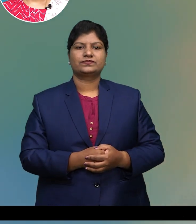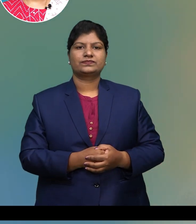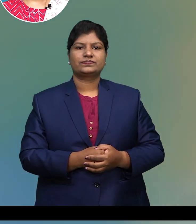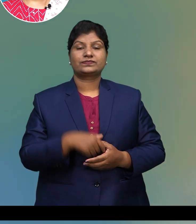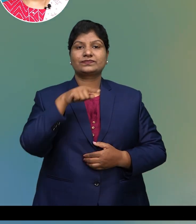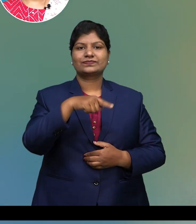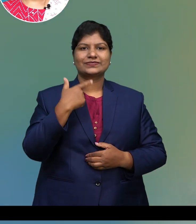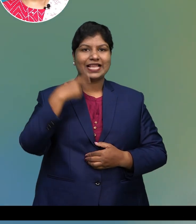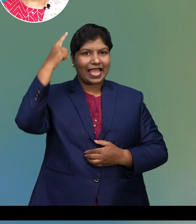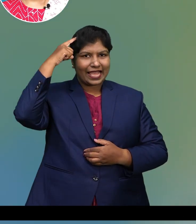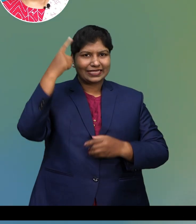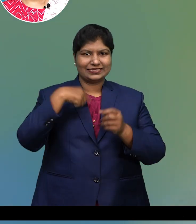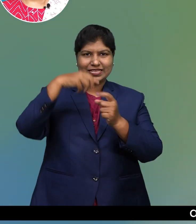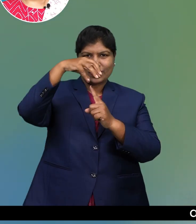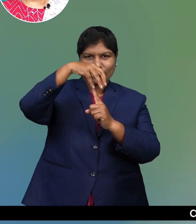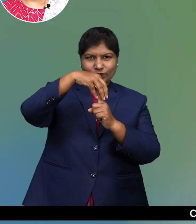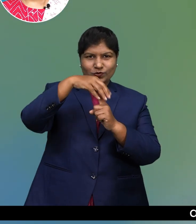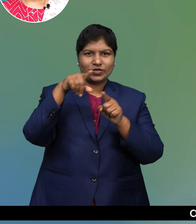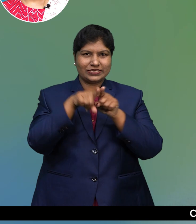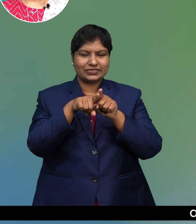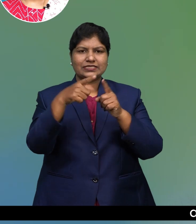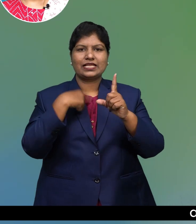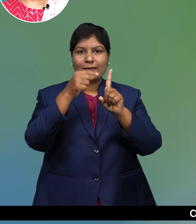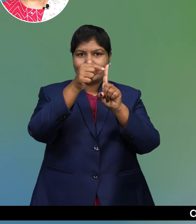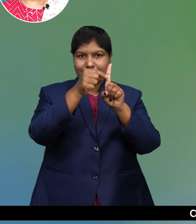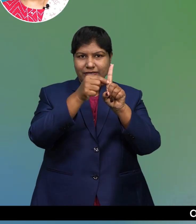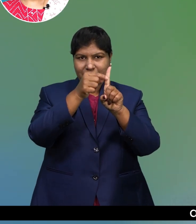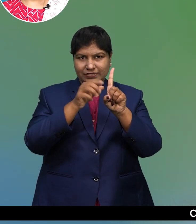a head, a middle piece,